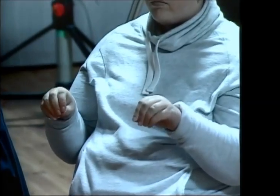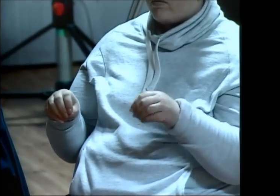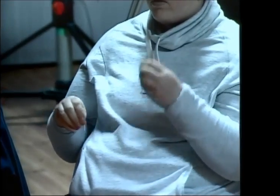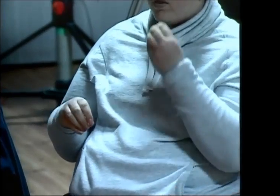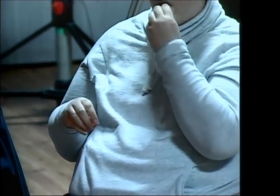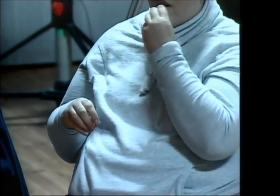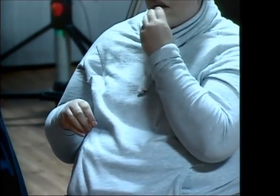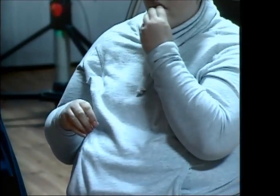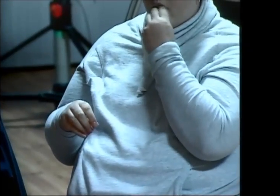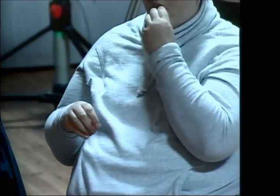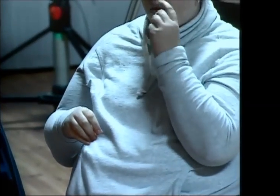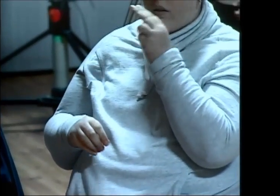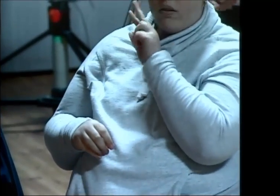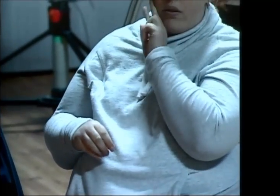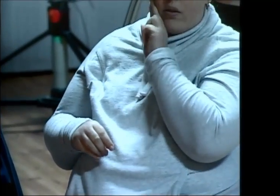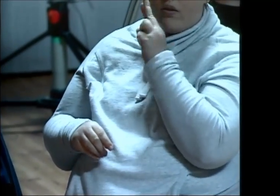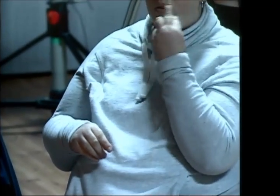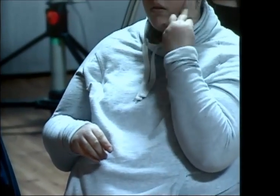Or eat at a restaurant.